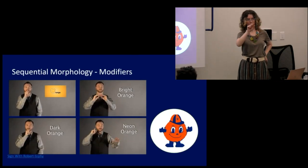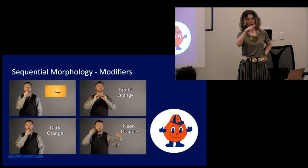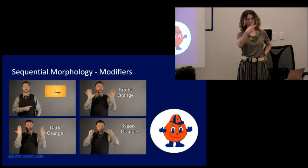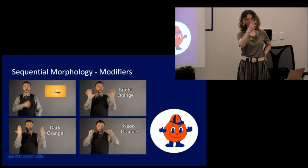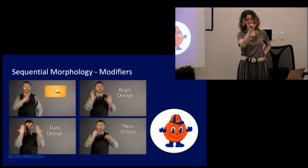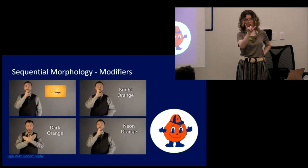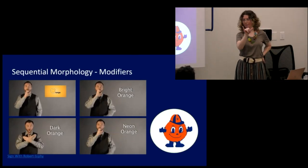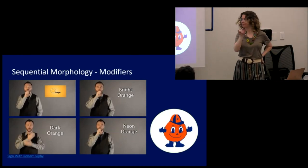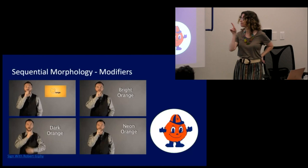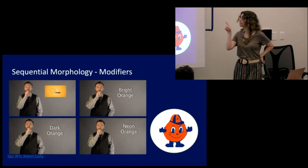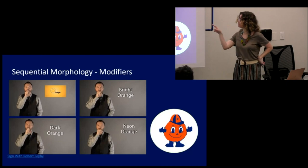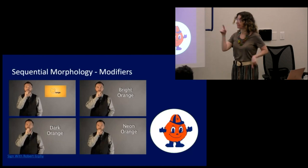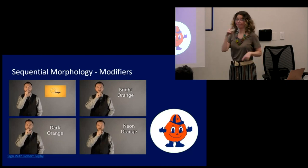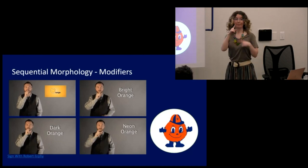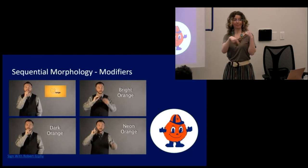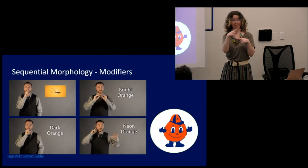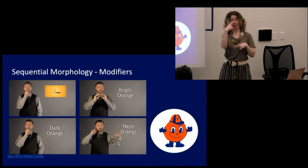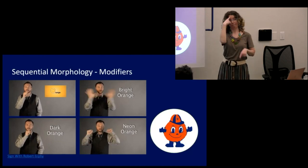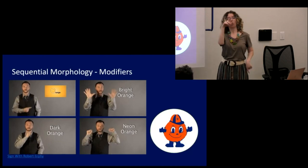Now we're talking about morphology.